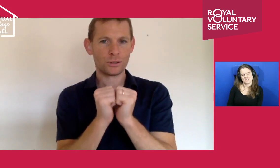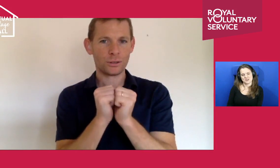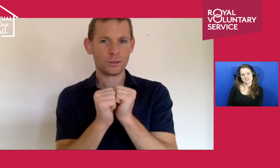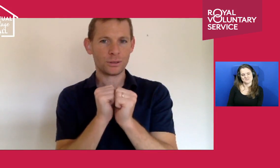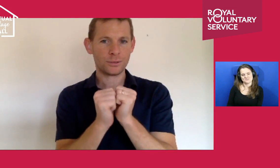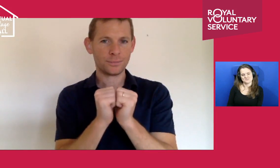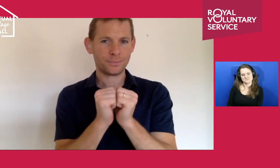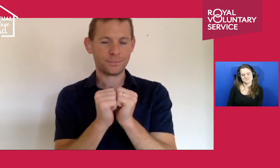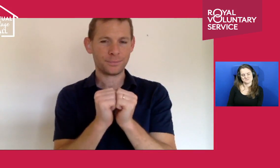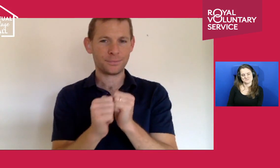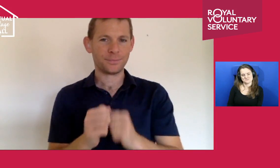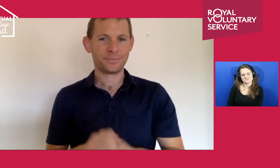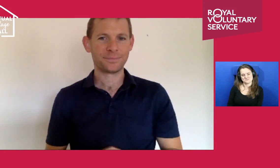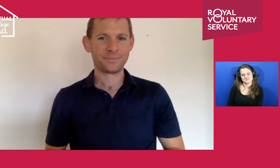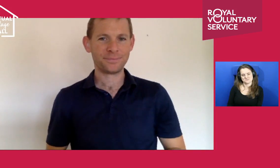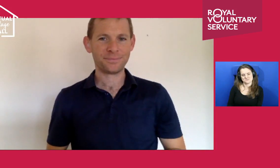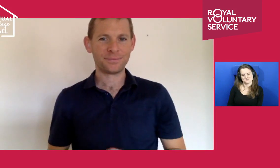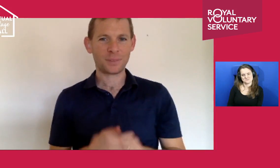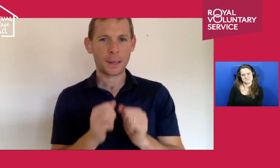Brother.